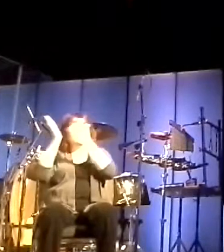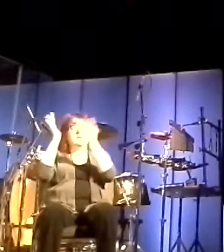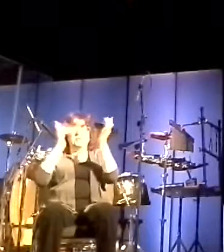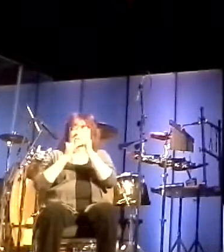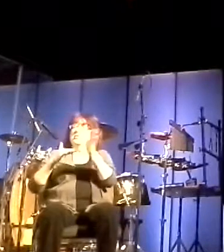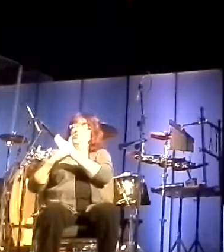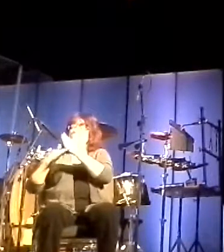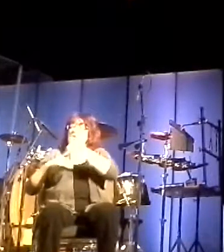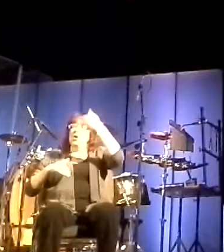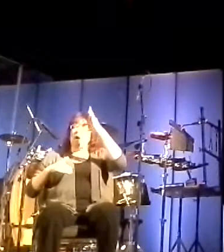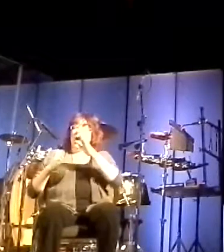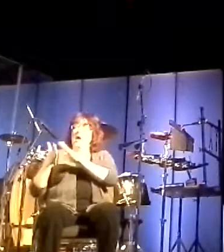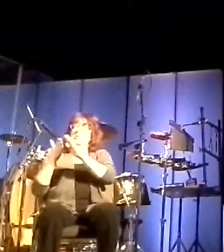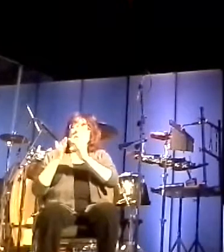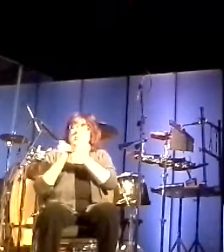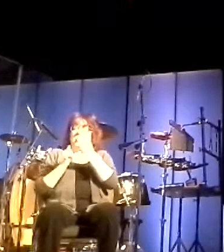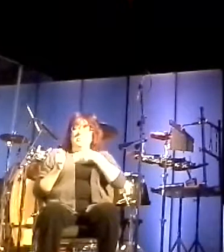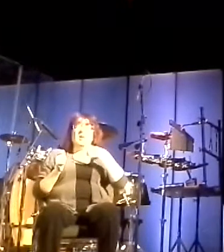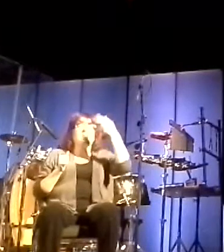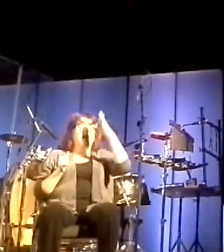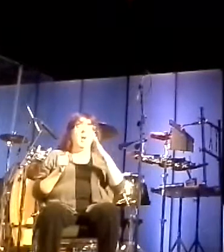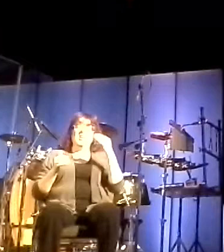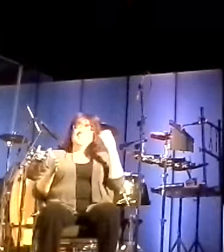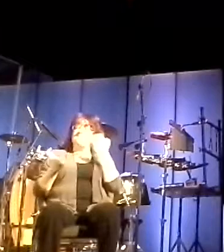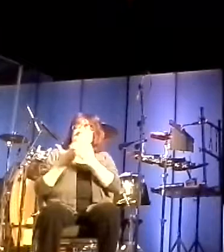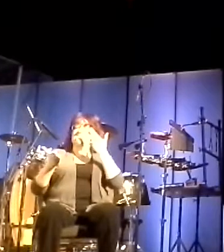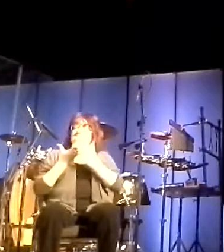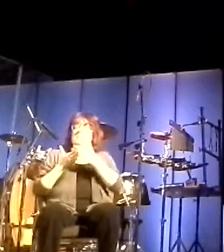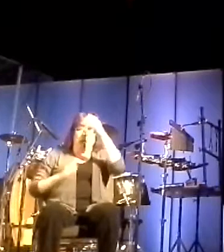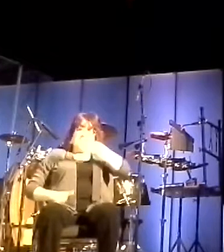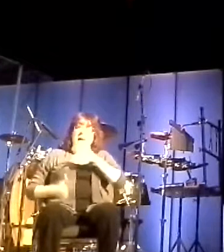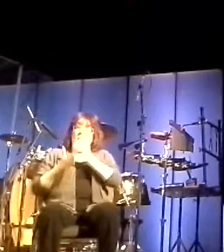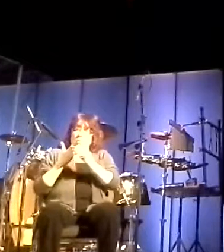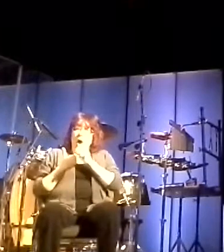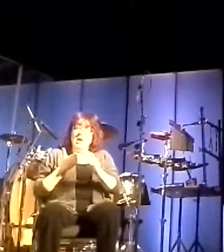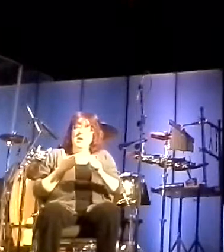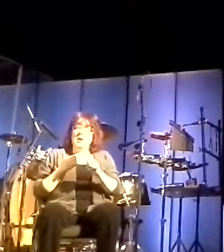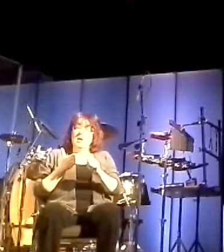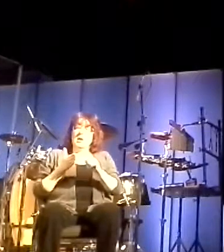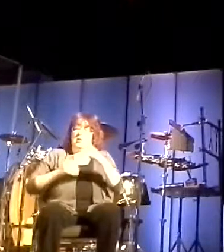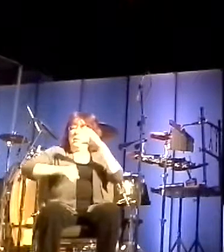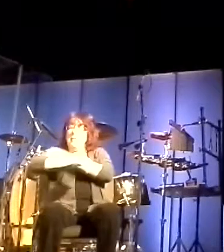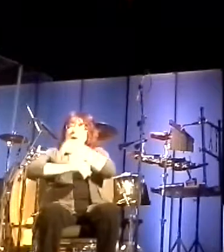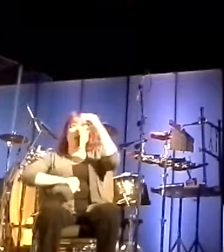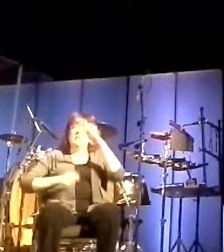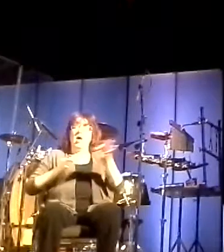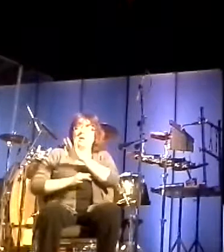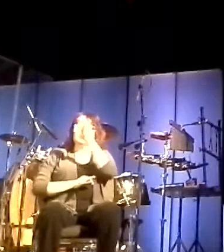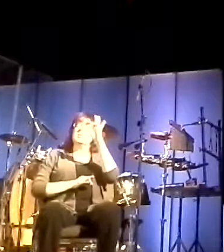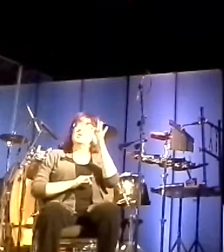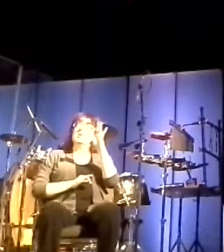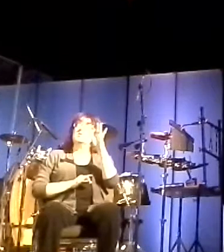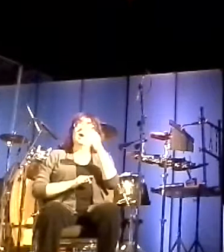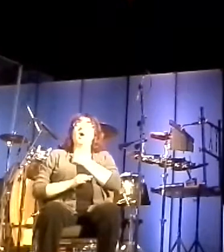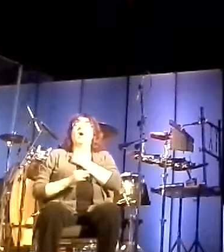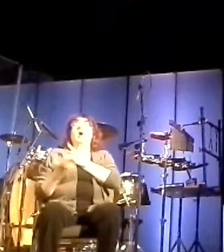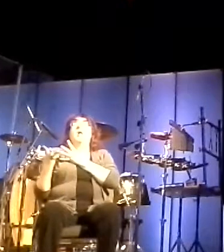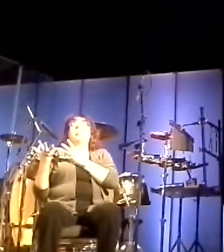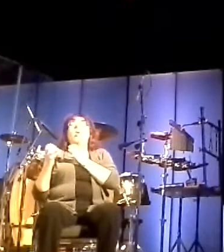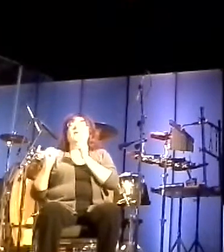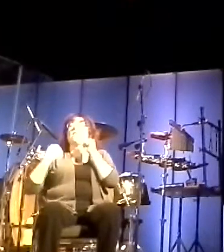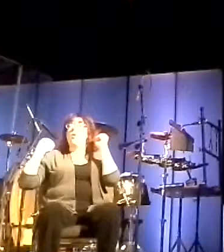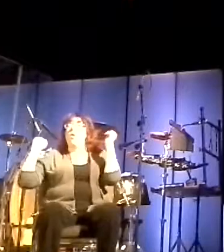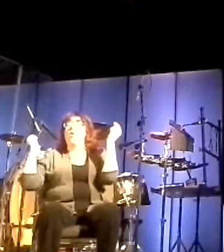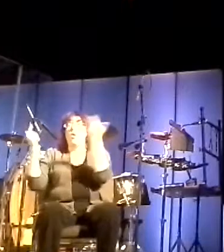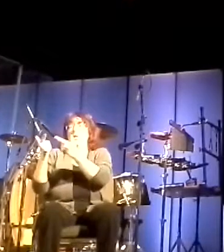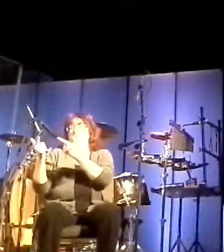of you share in God's grace with me. God can testify, and this is a man writing, remember this, under the power of God's Spirit, how I long for all